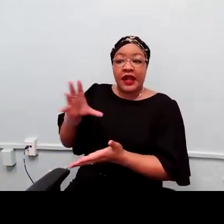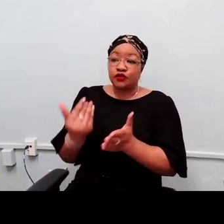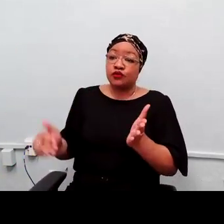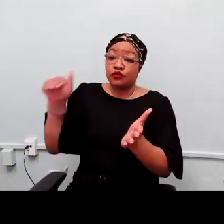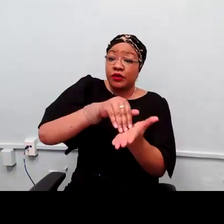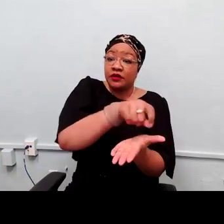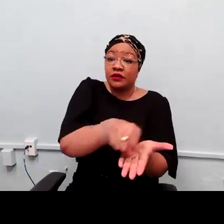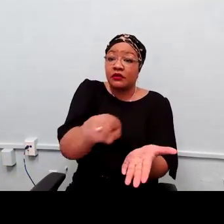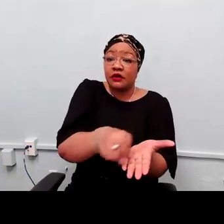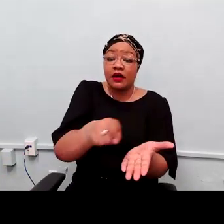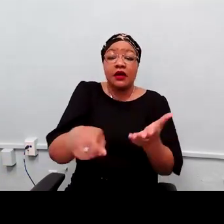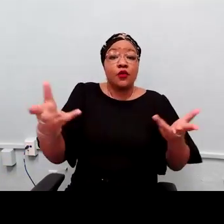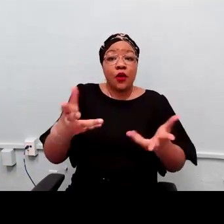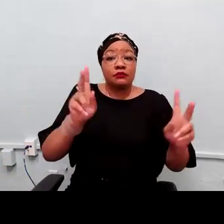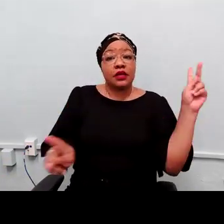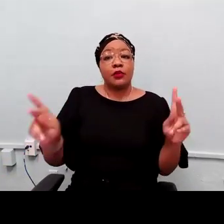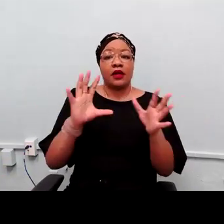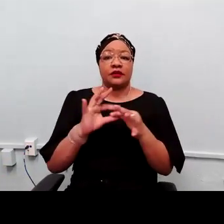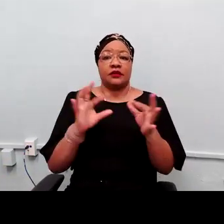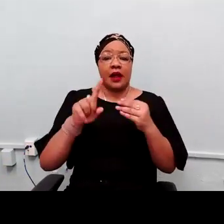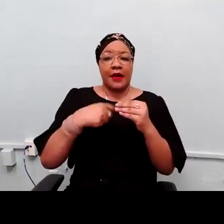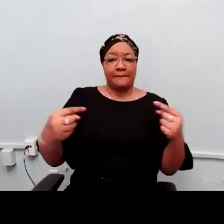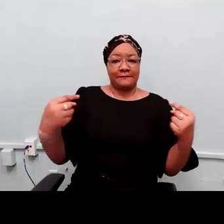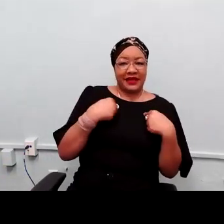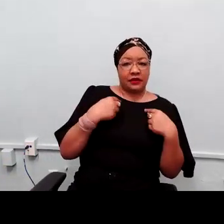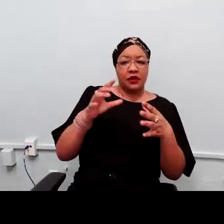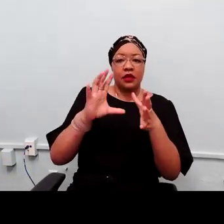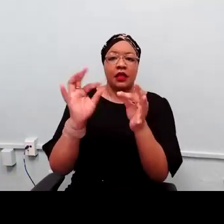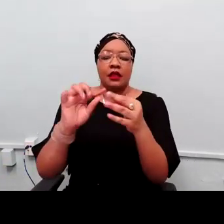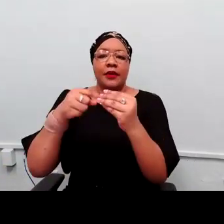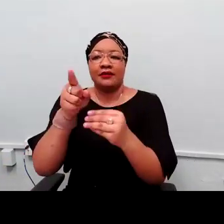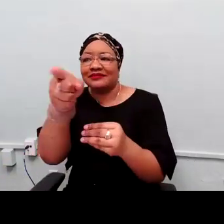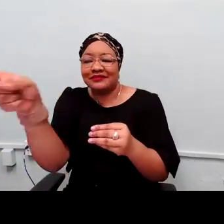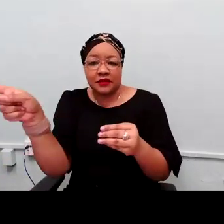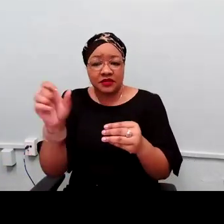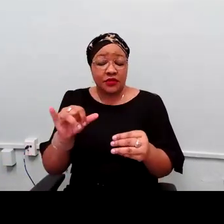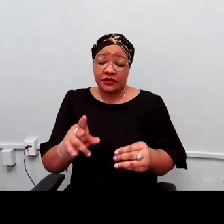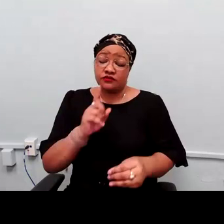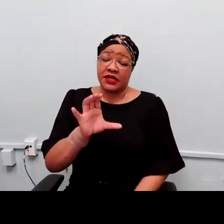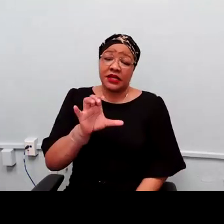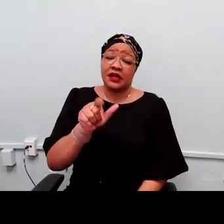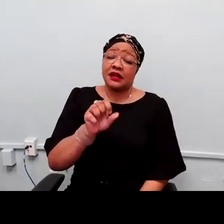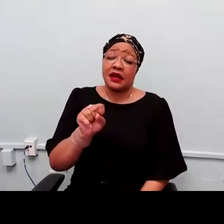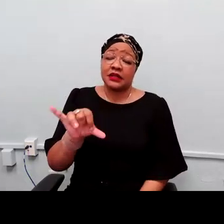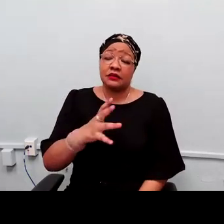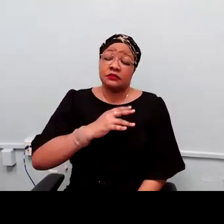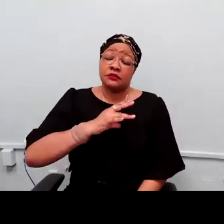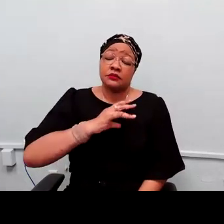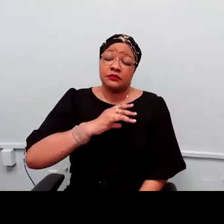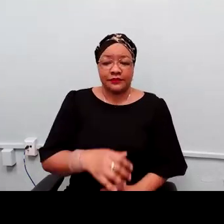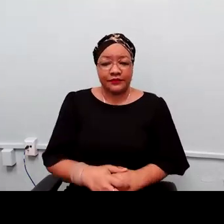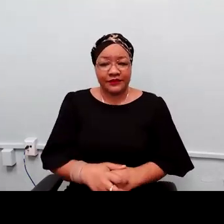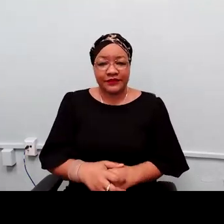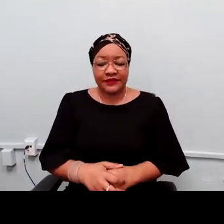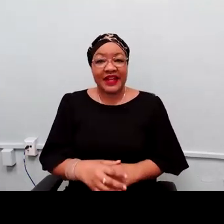you, right? So that's classic social action. That's just classic. Going back, I think like